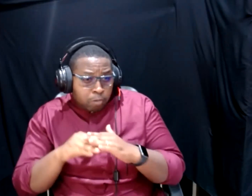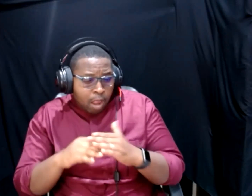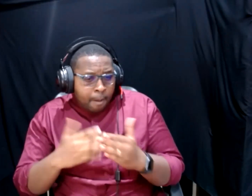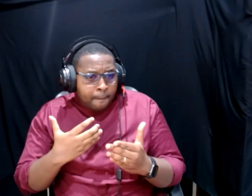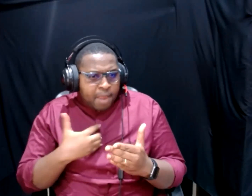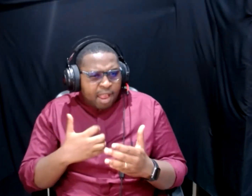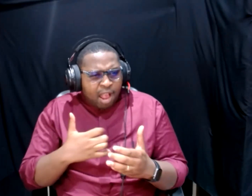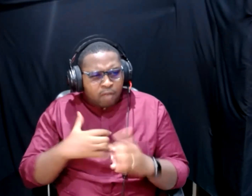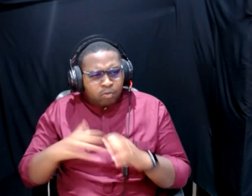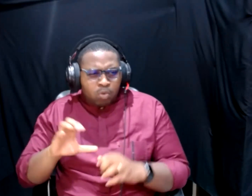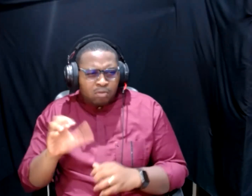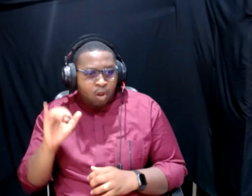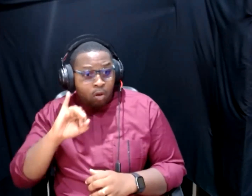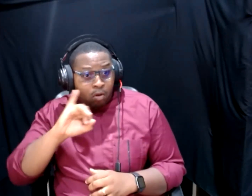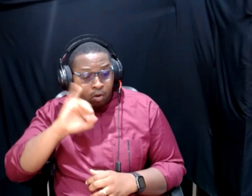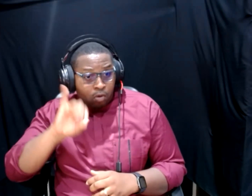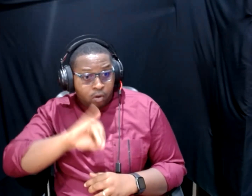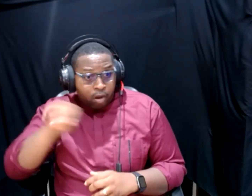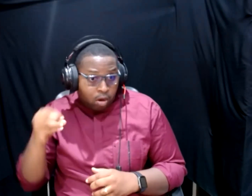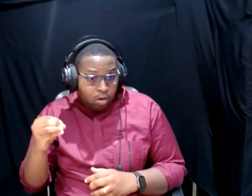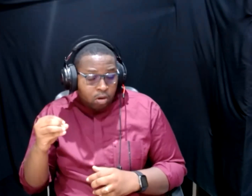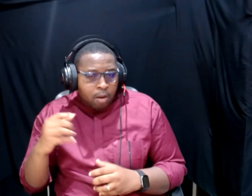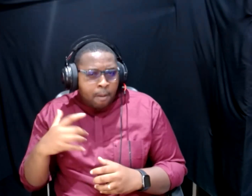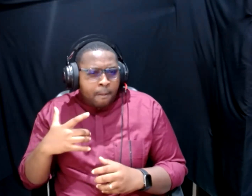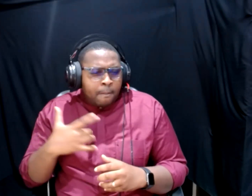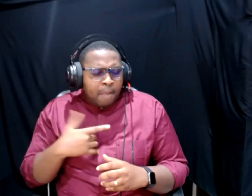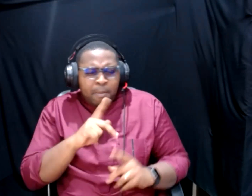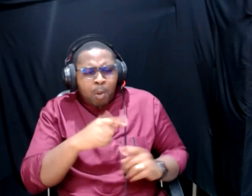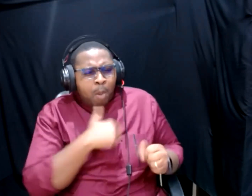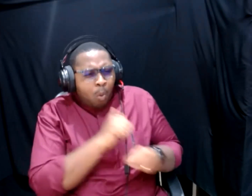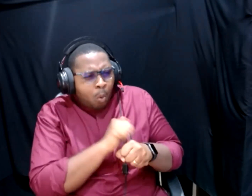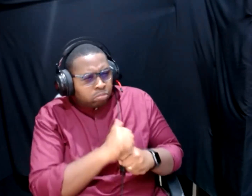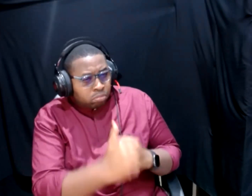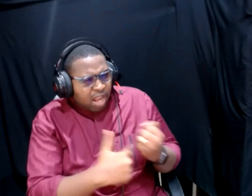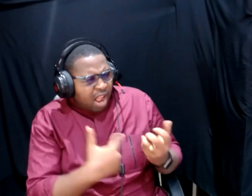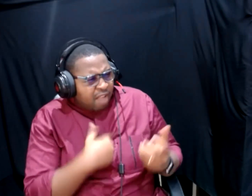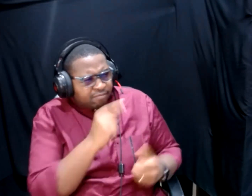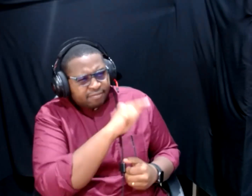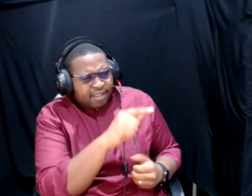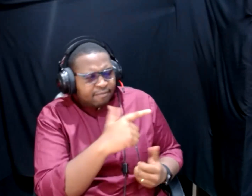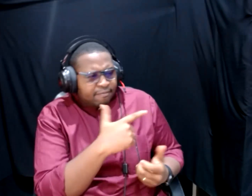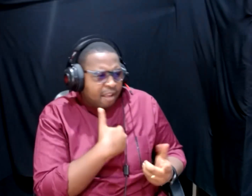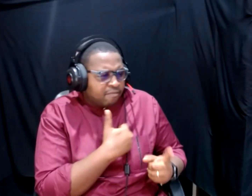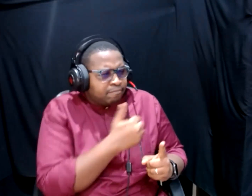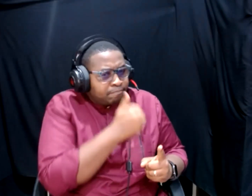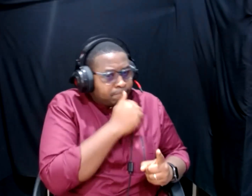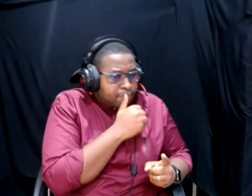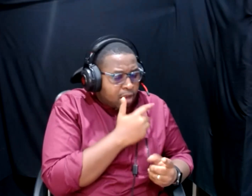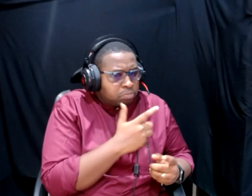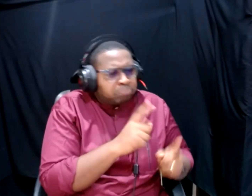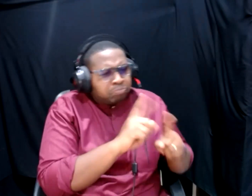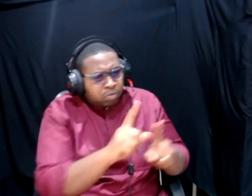Oregon. And my clients are public sector agencies and nonprofit community-based organizations who seek to improve the